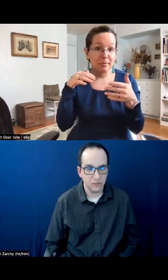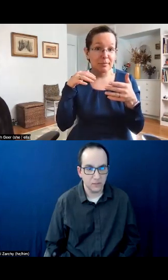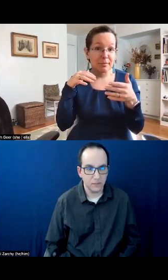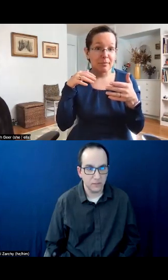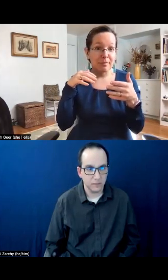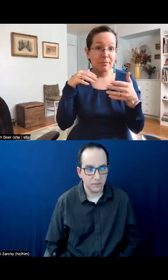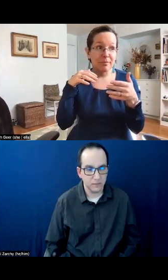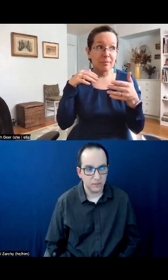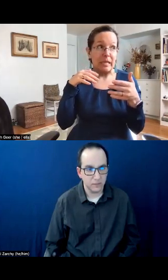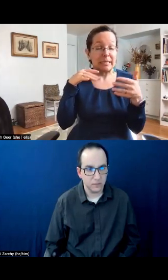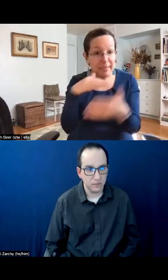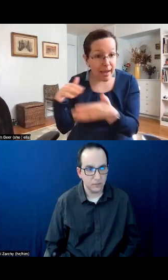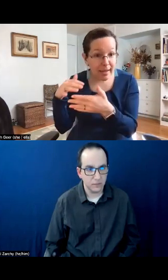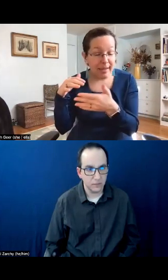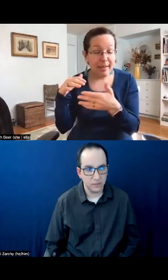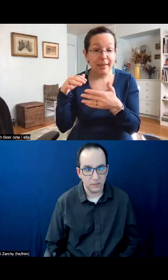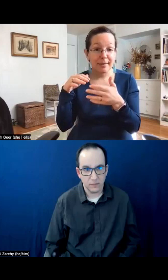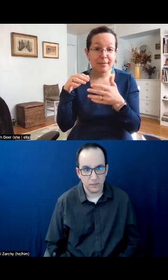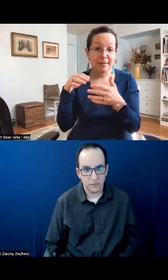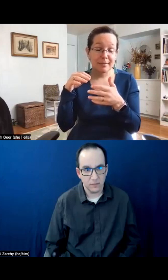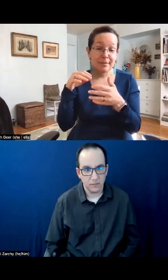But